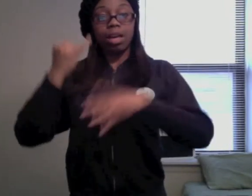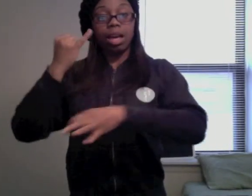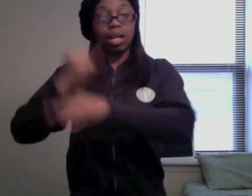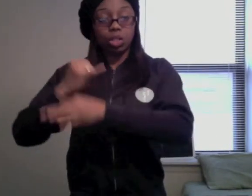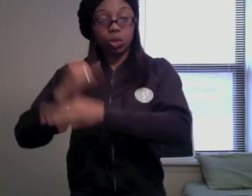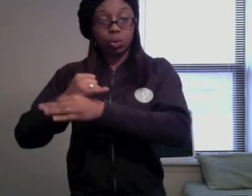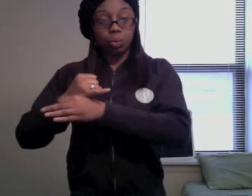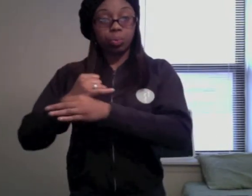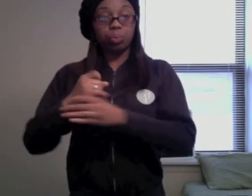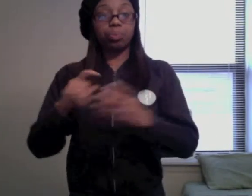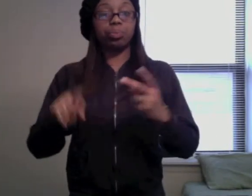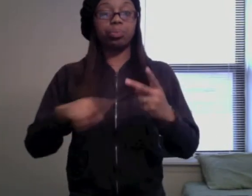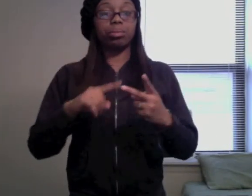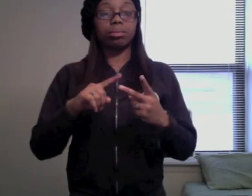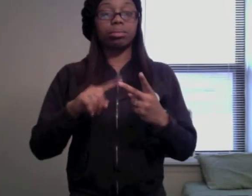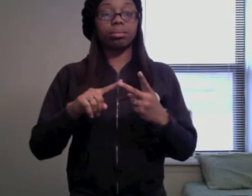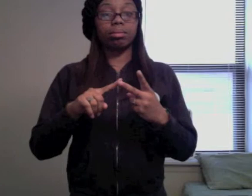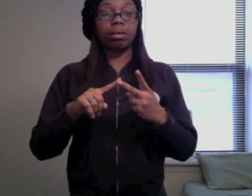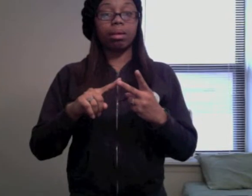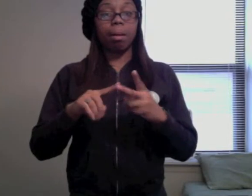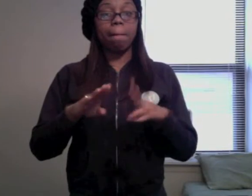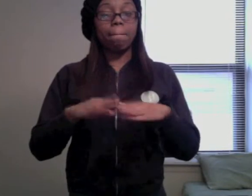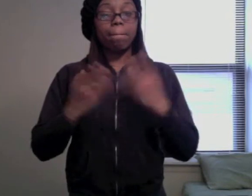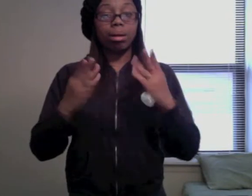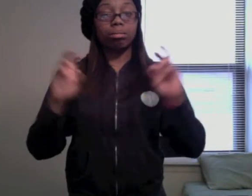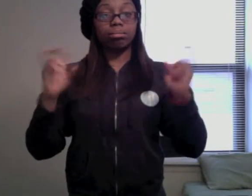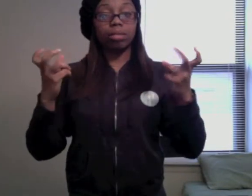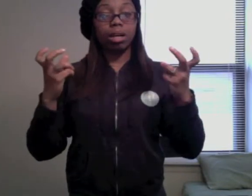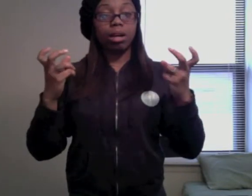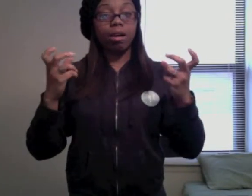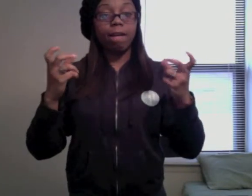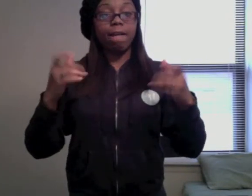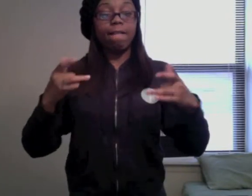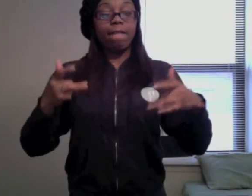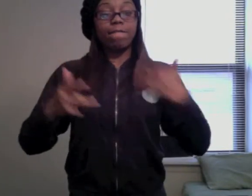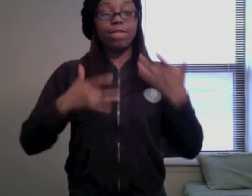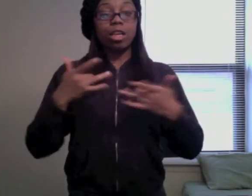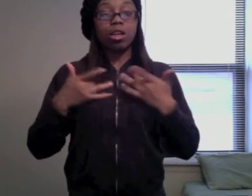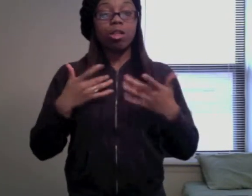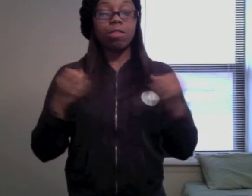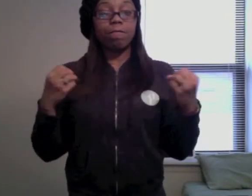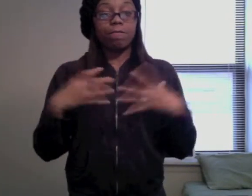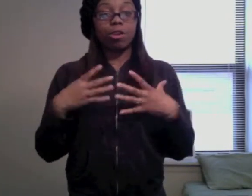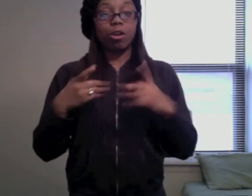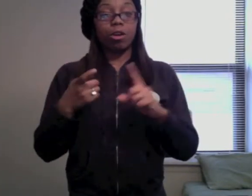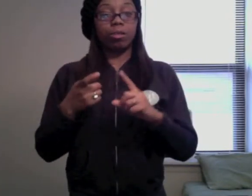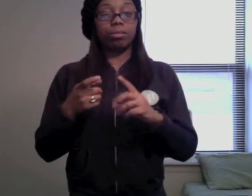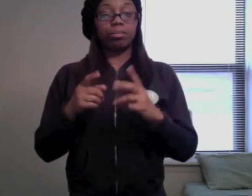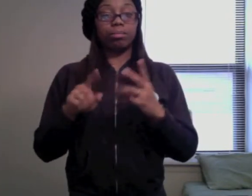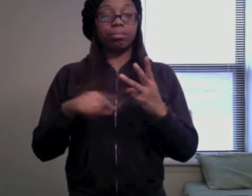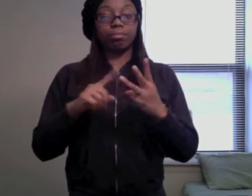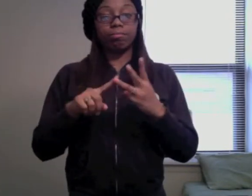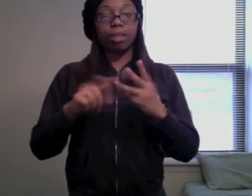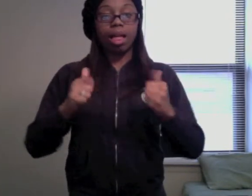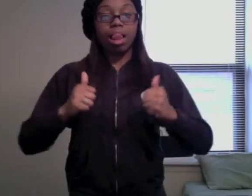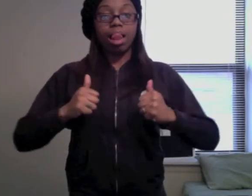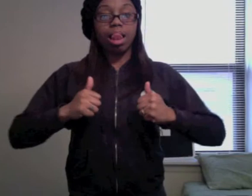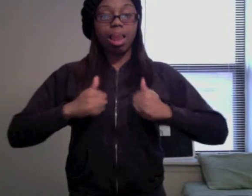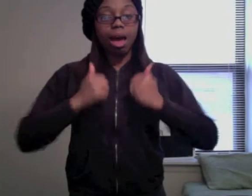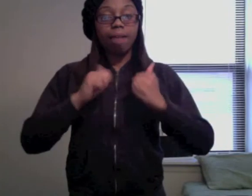entitled Feel the Fear and Do It Anyway by Susan Jeffers, Life is an Attitude by